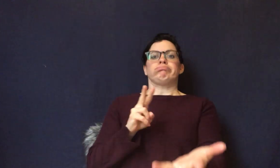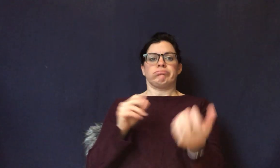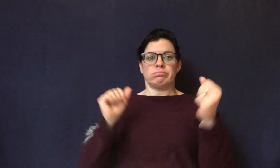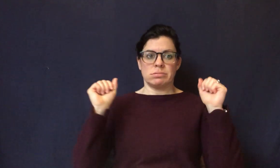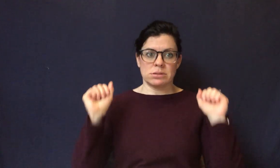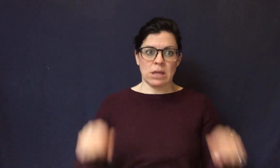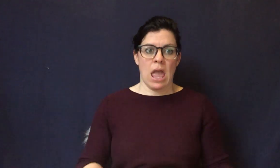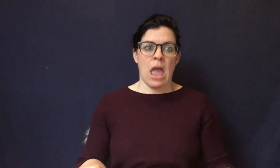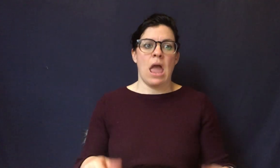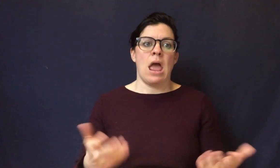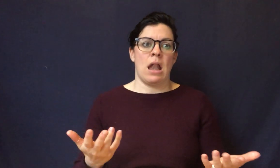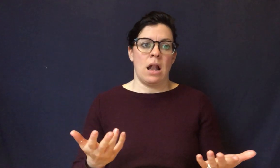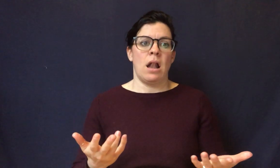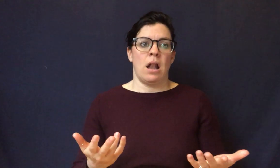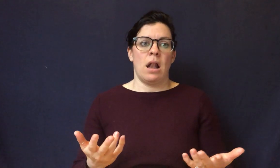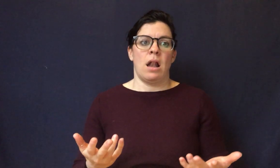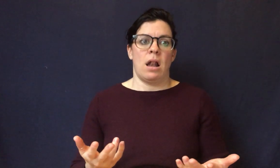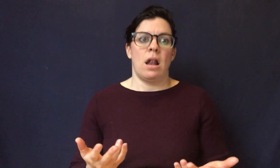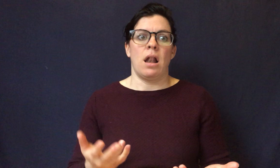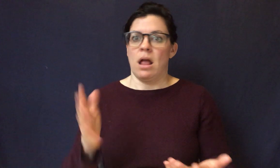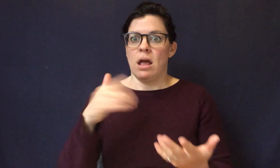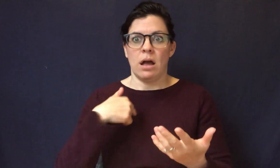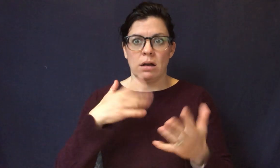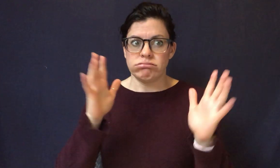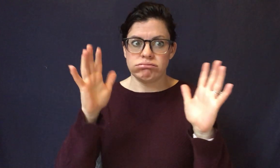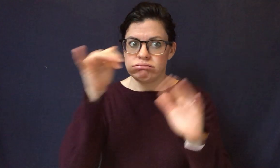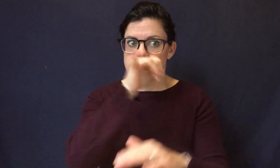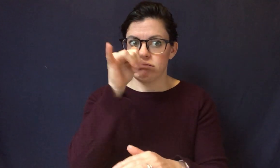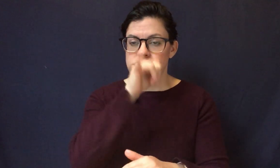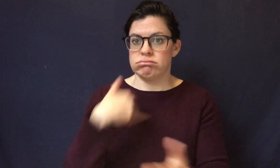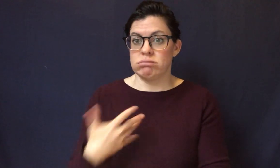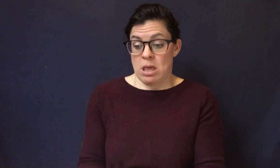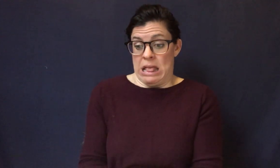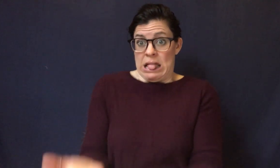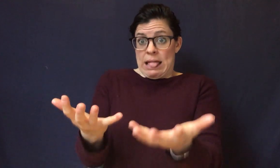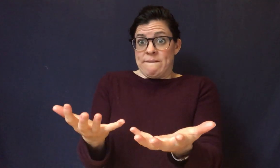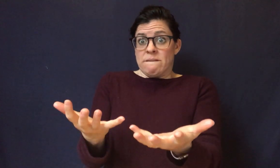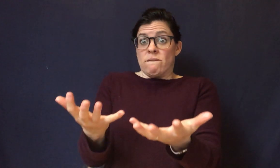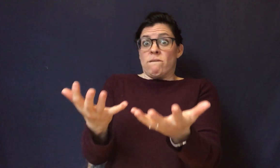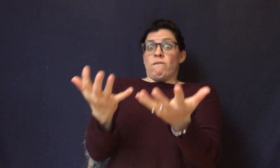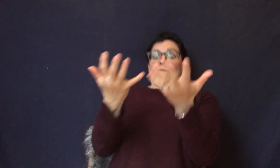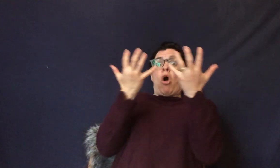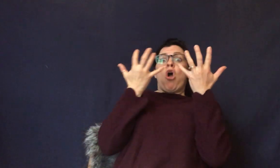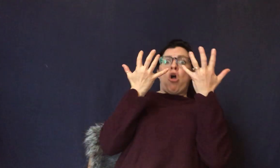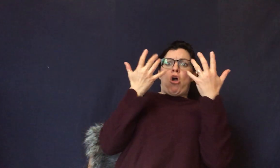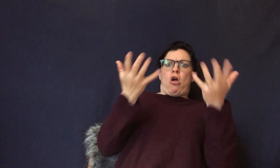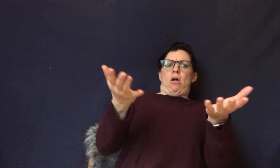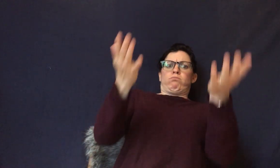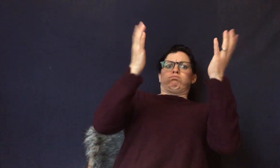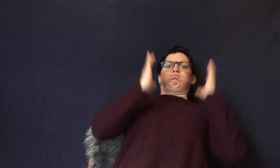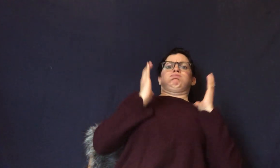falling on you. You know, heavy object falling on you, obviously you're going to be hurt. Okay, right here.